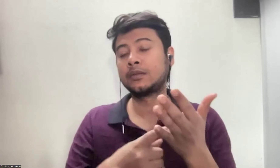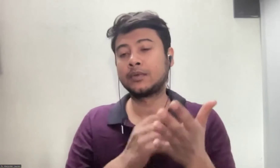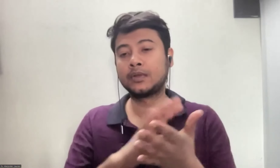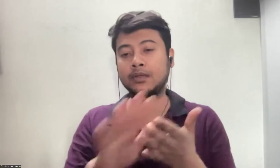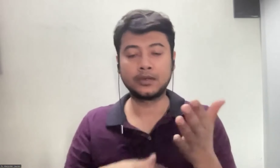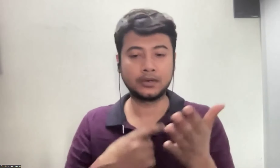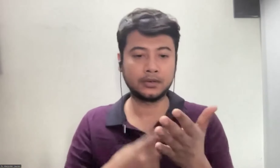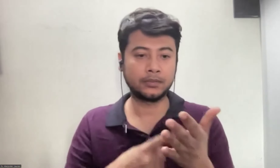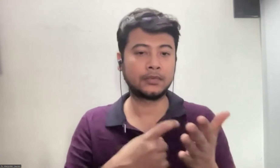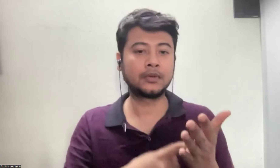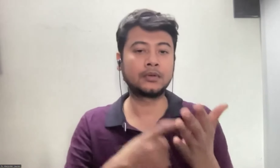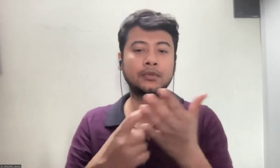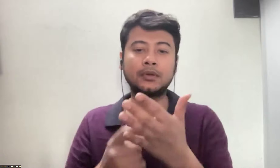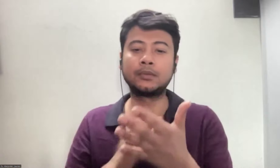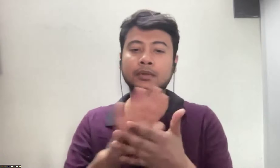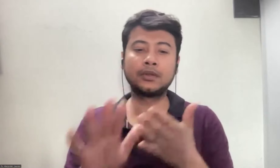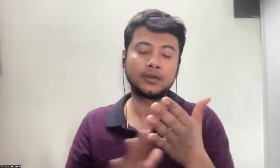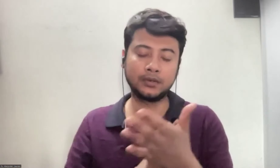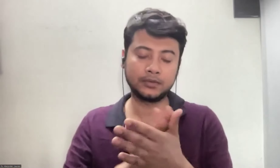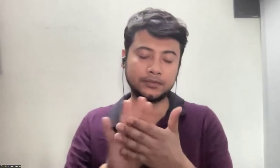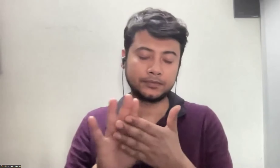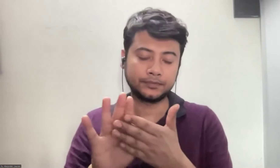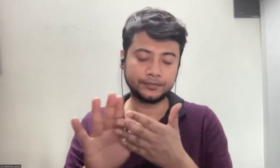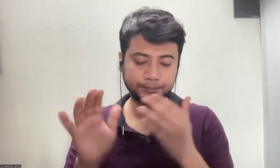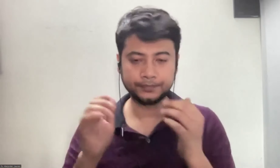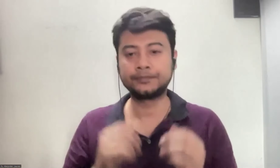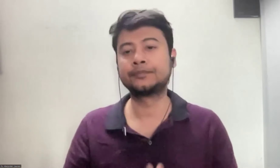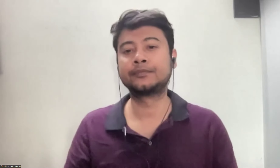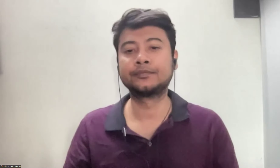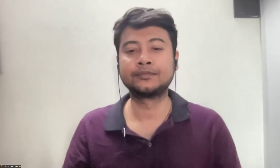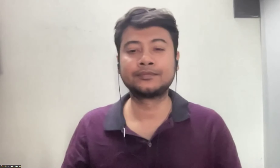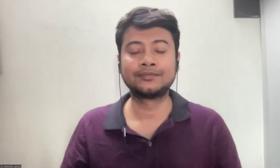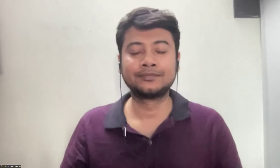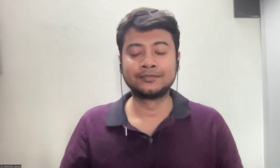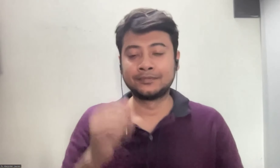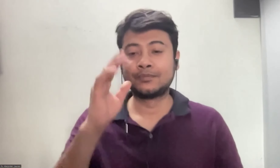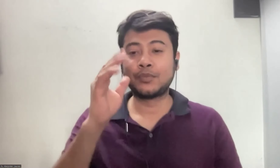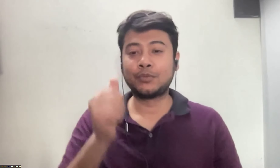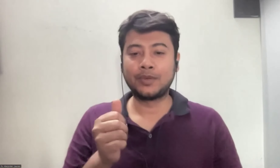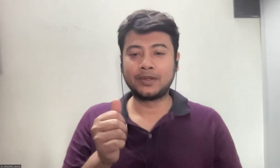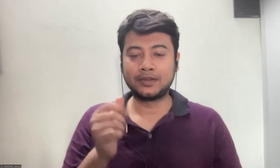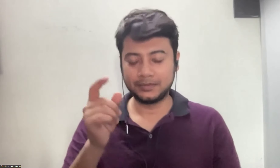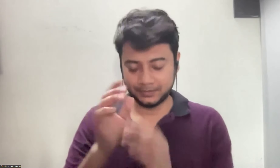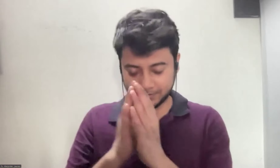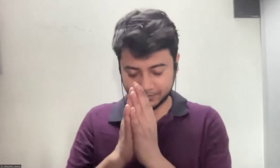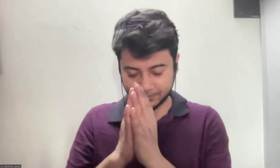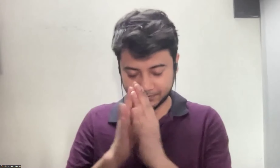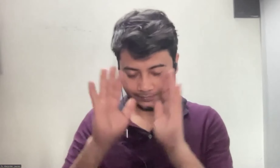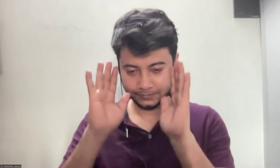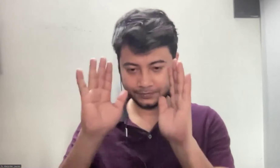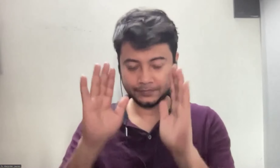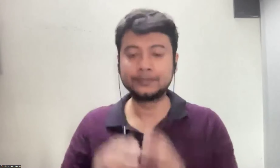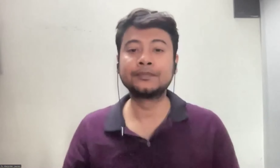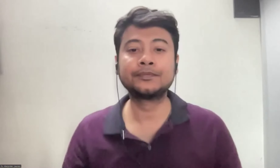Hare Rama, Rama Rama, Hare Hare. Srila Prabhupada ki jai.